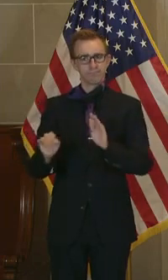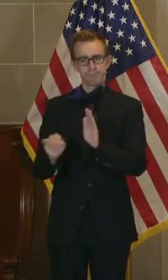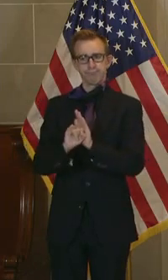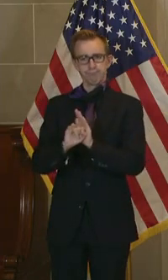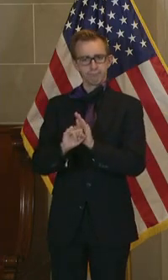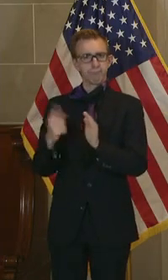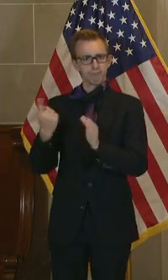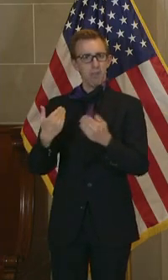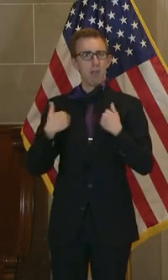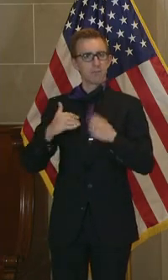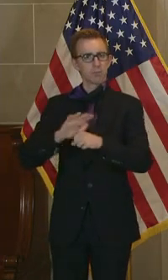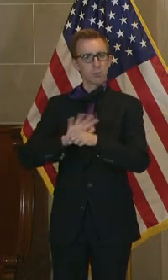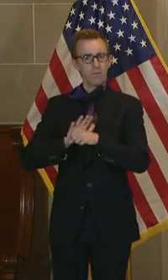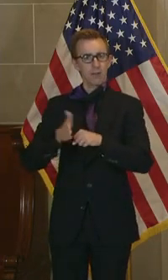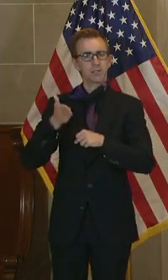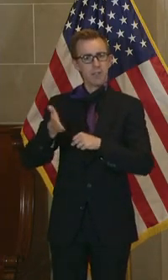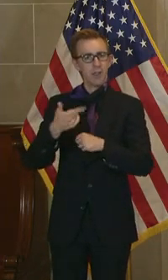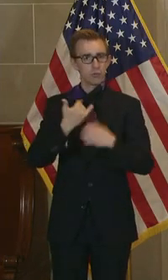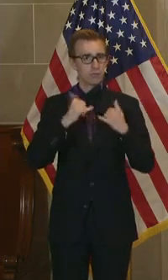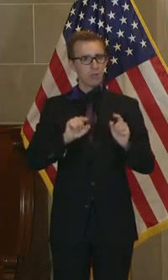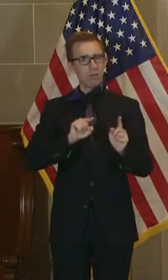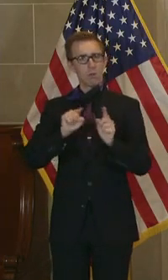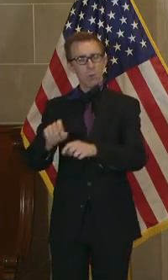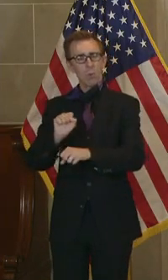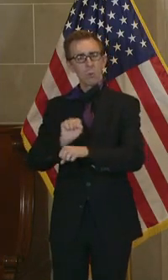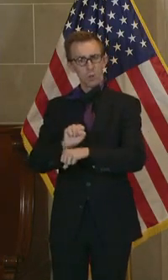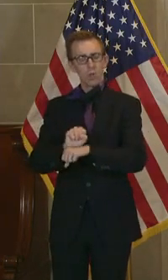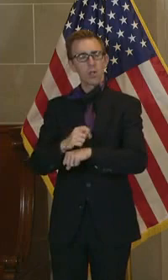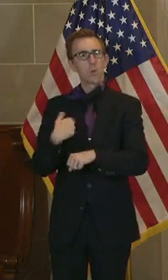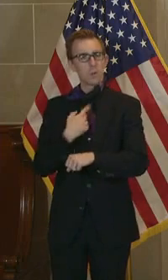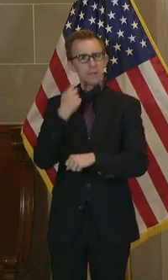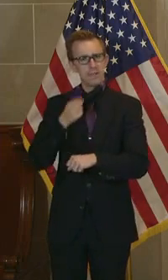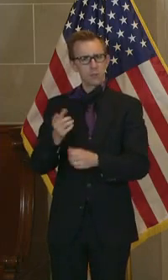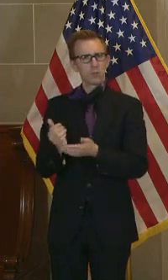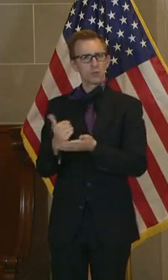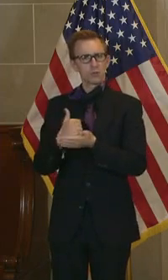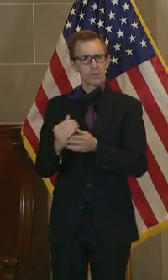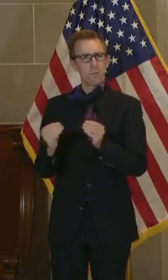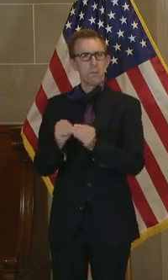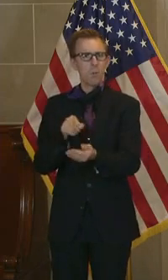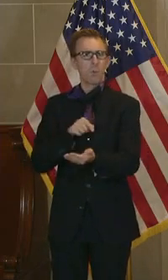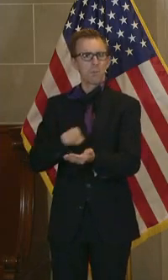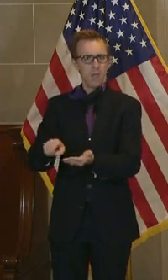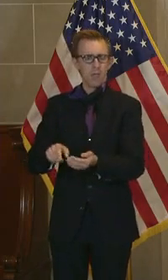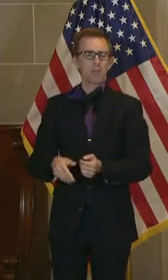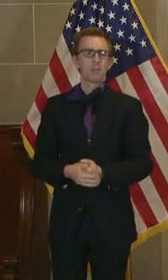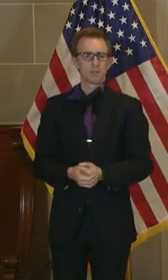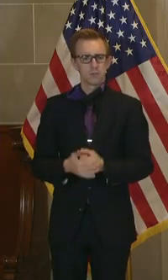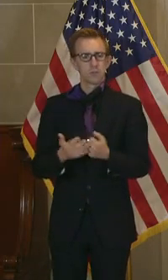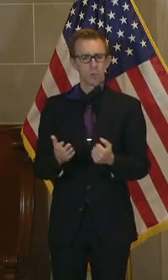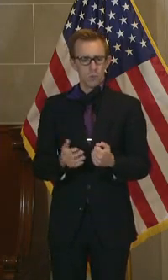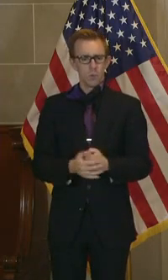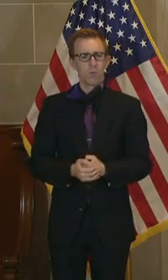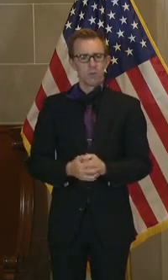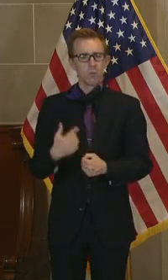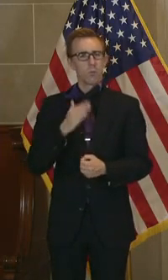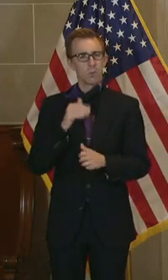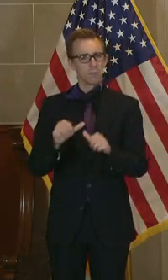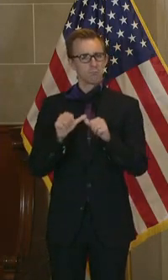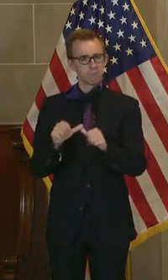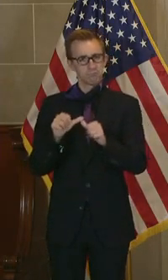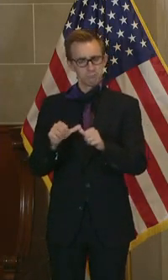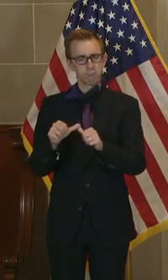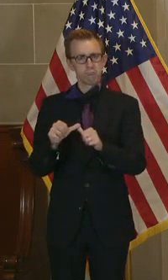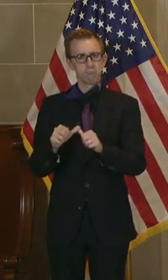test and you keep coming to work, we think you deserve more pay. And so we will keep that up for